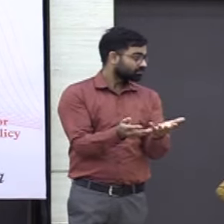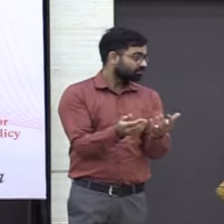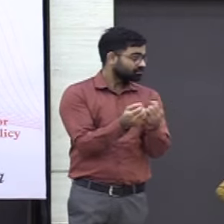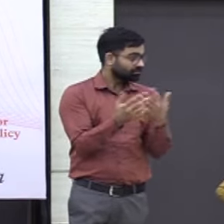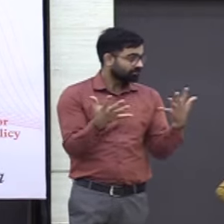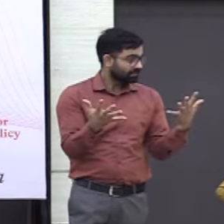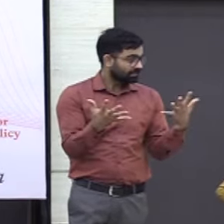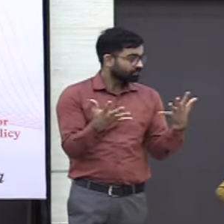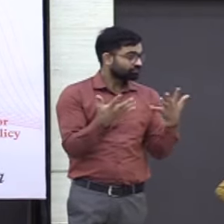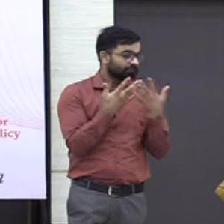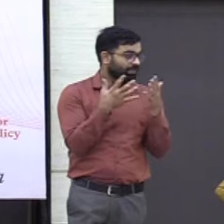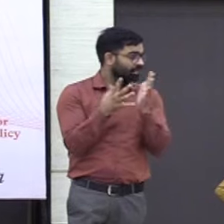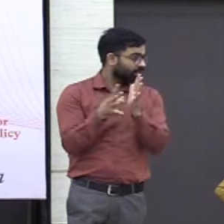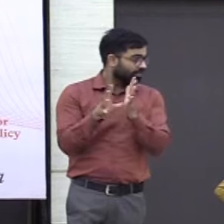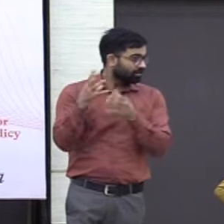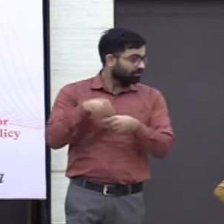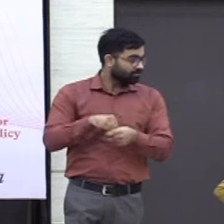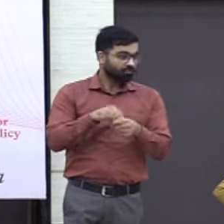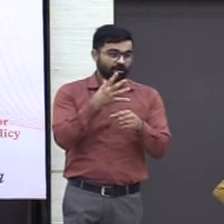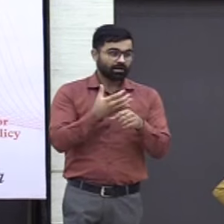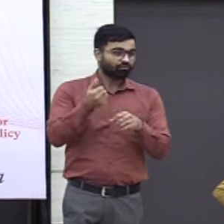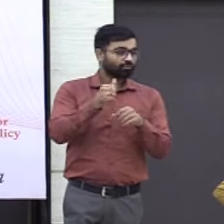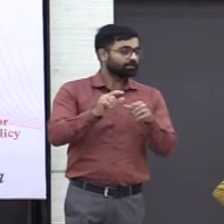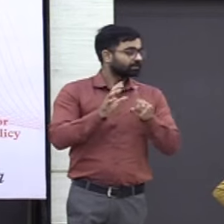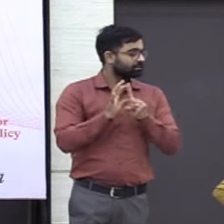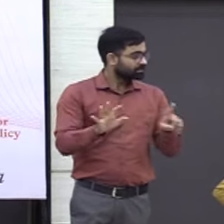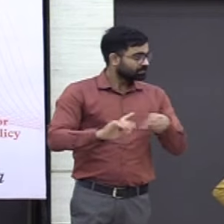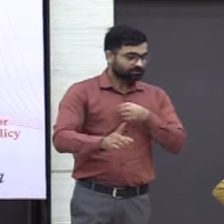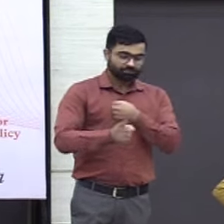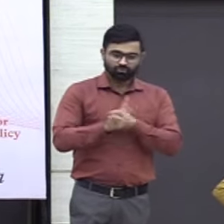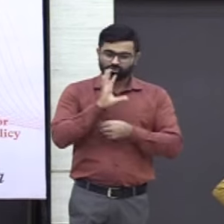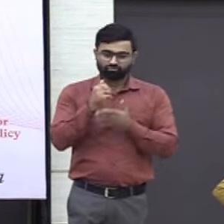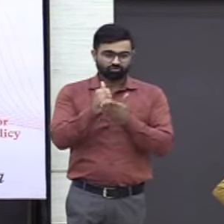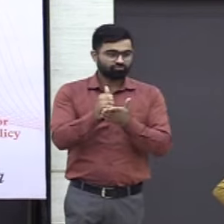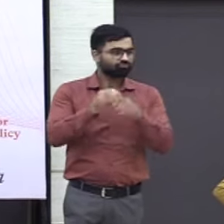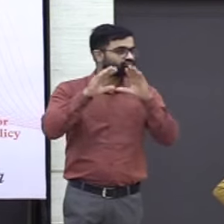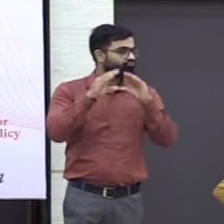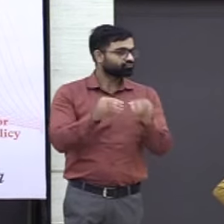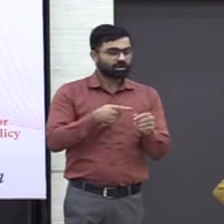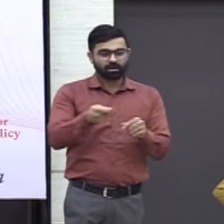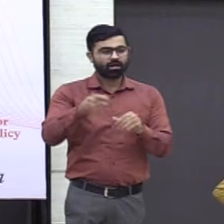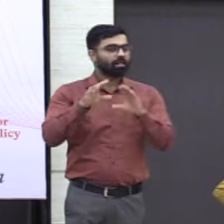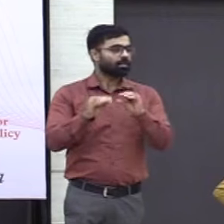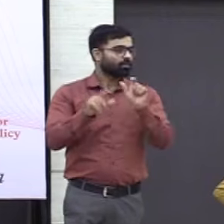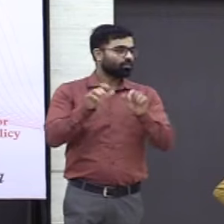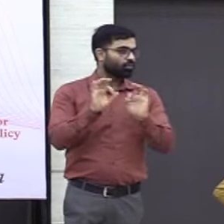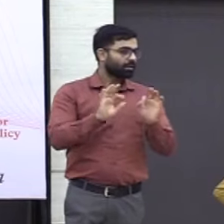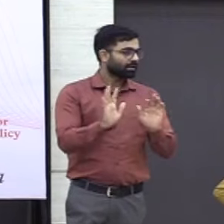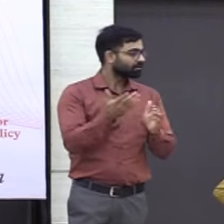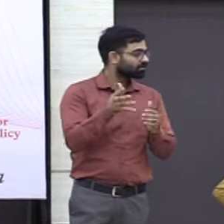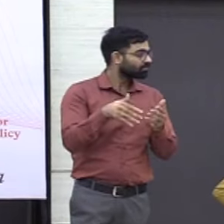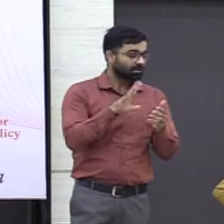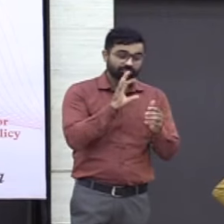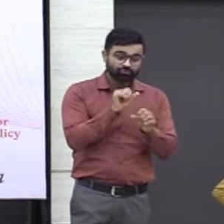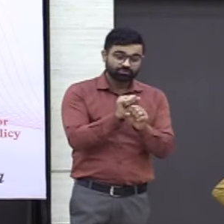so much literature saying that capital punishment or harsher punishment doesn't really help in reducing the crime rate. So how does it